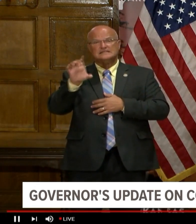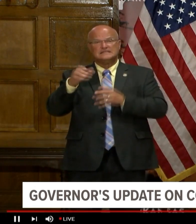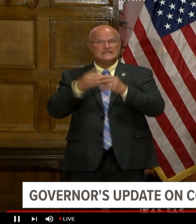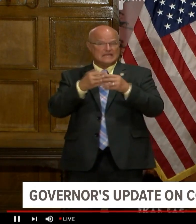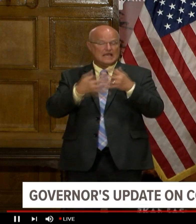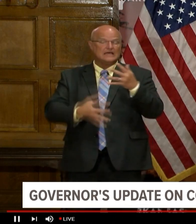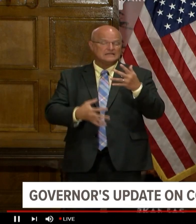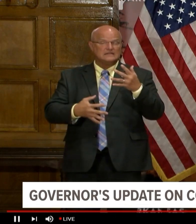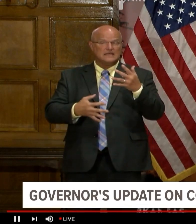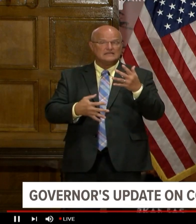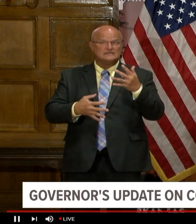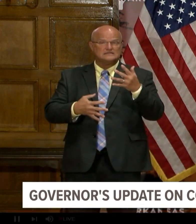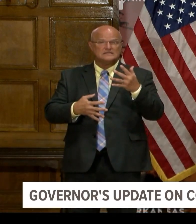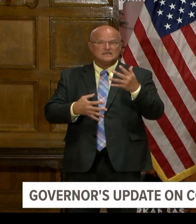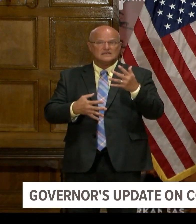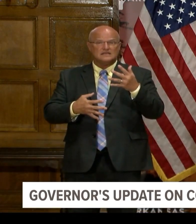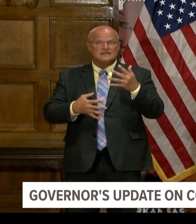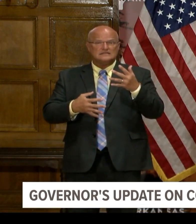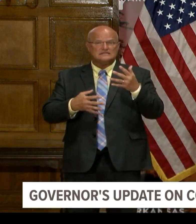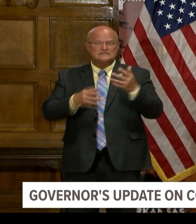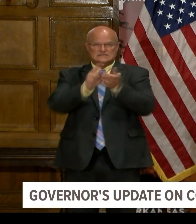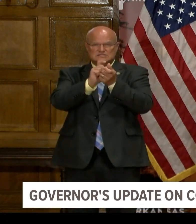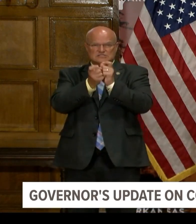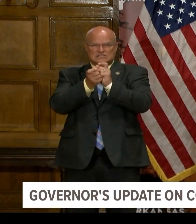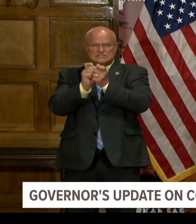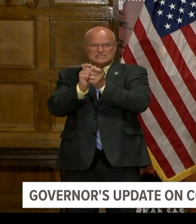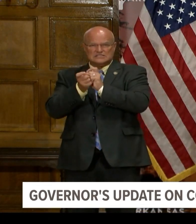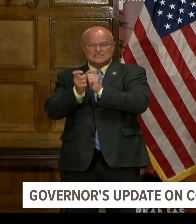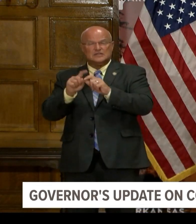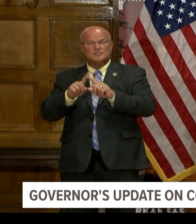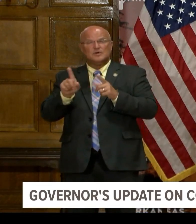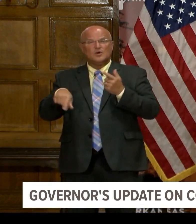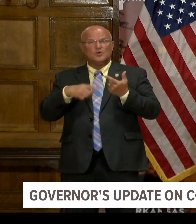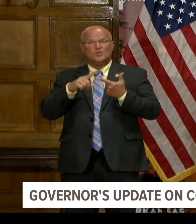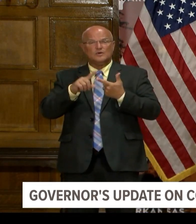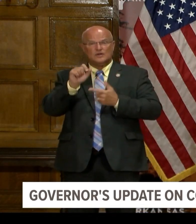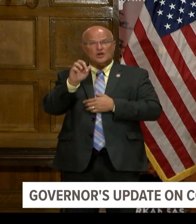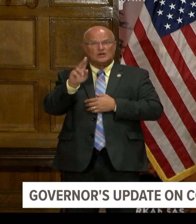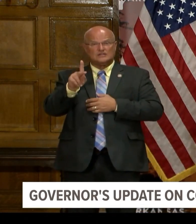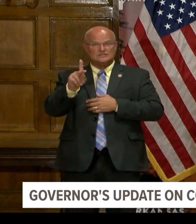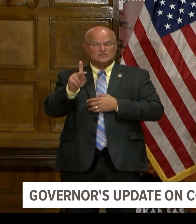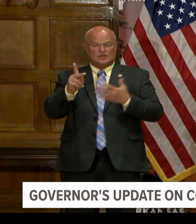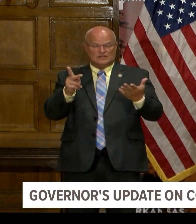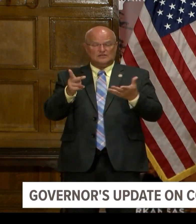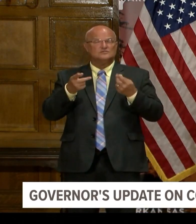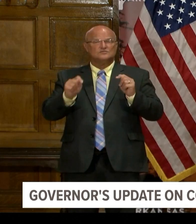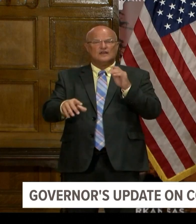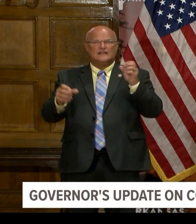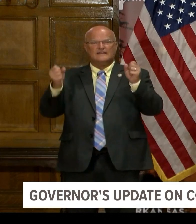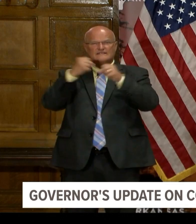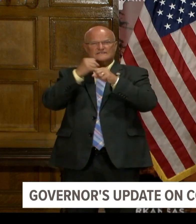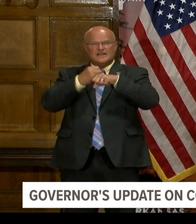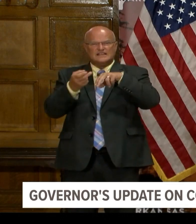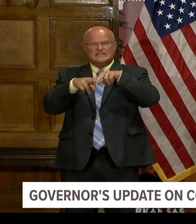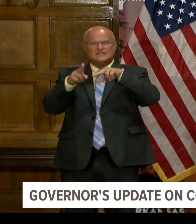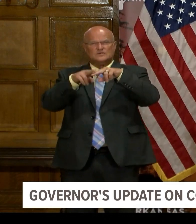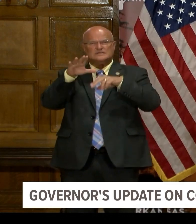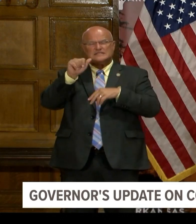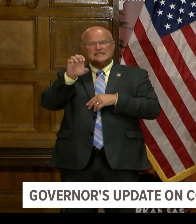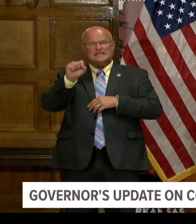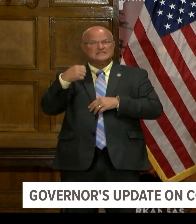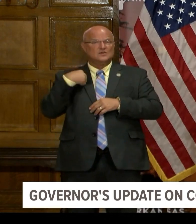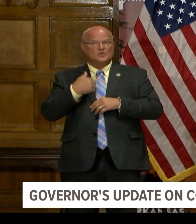guidelines, they change that, but whenever you're in Arkansas, you're trying to fight the increase in cases. We've